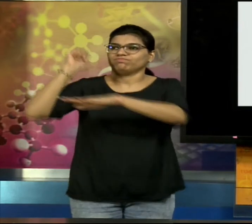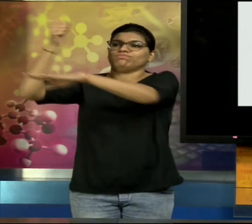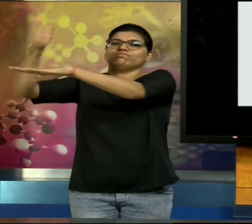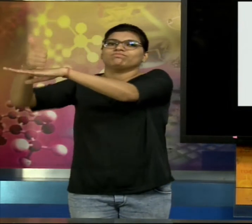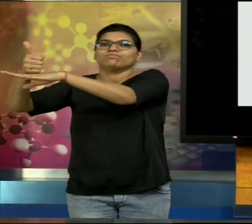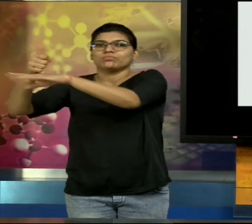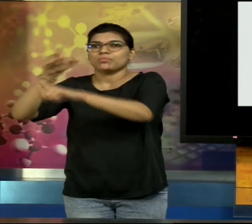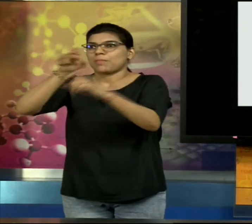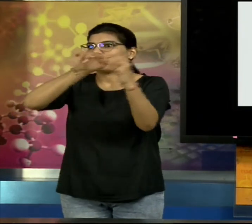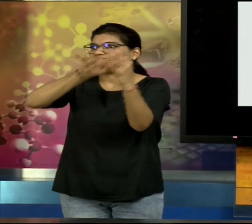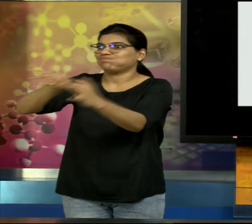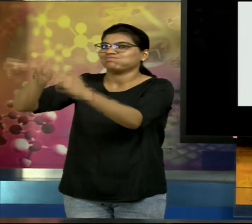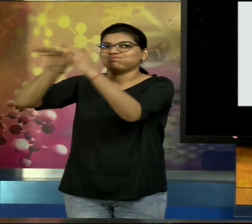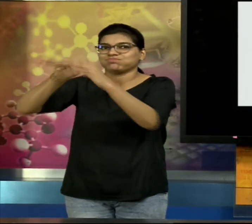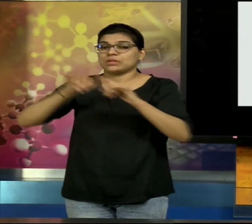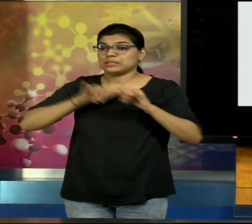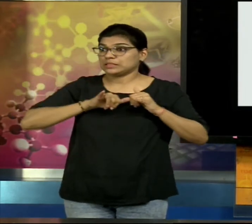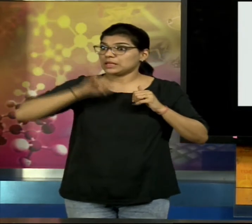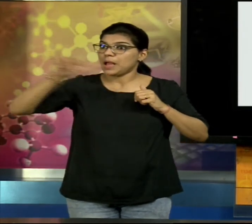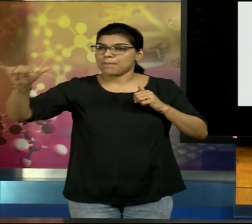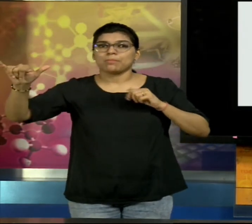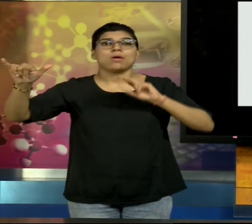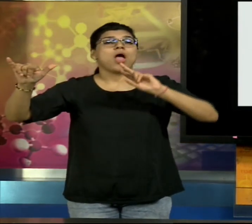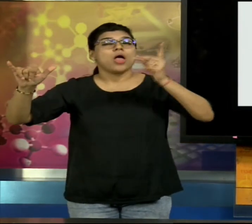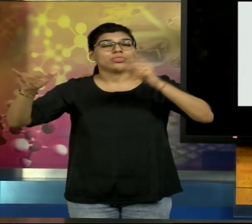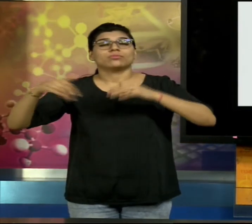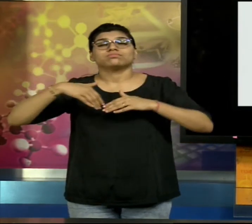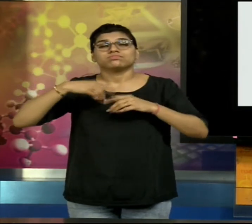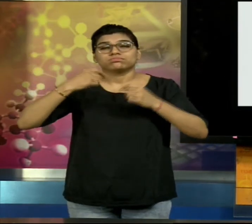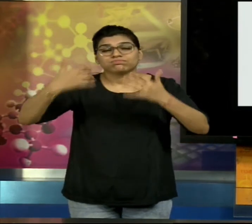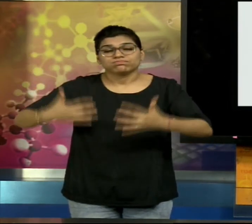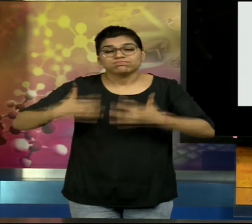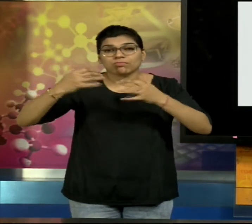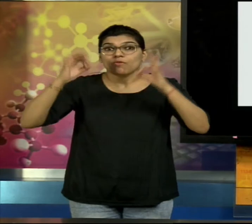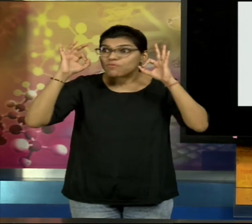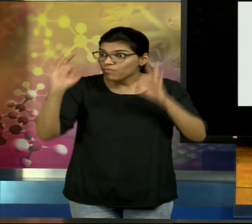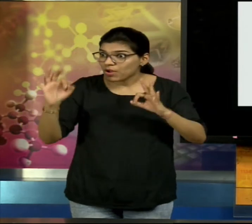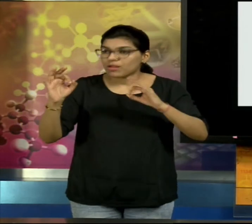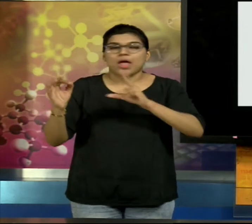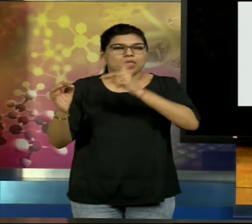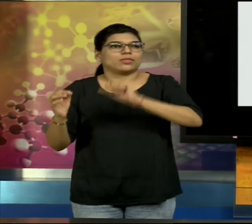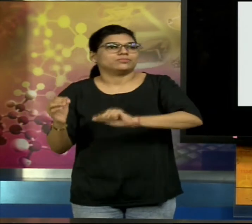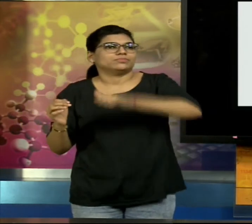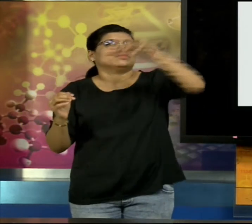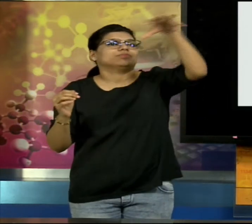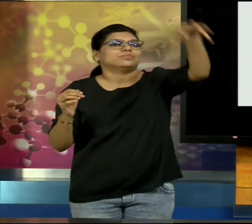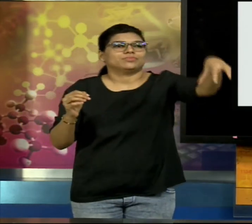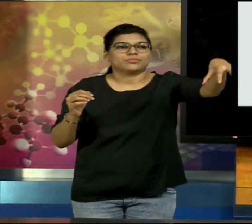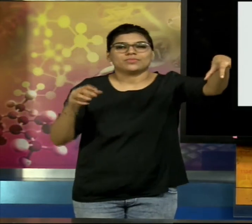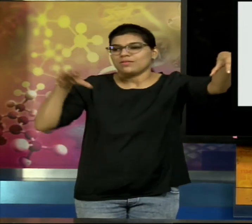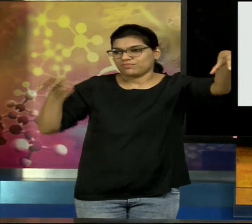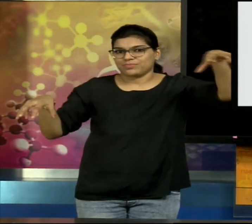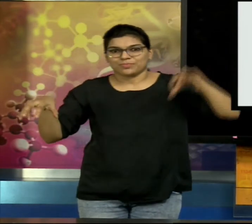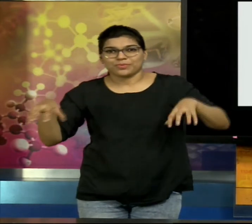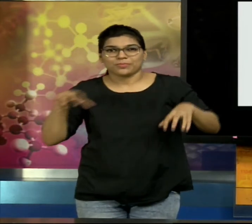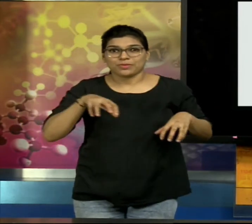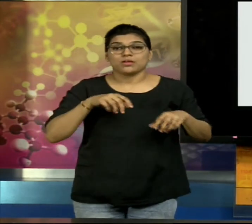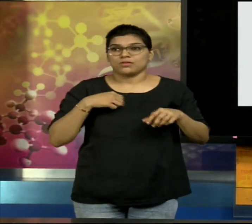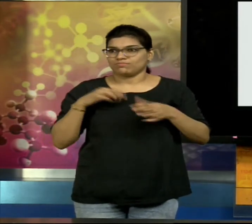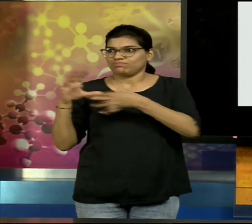I have a company and some other place, at some other place, I want